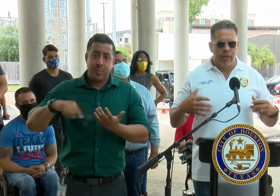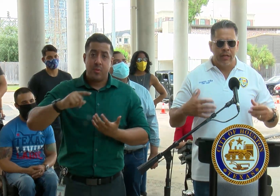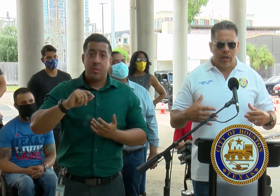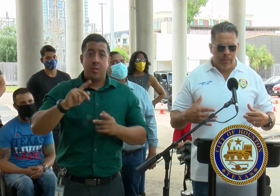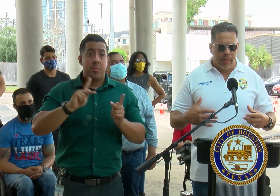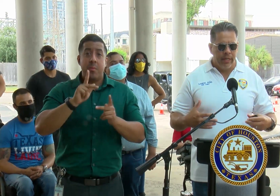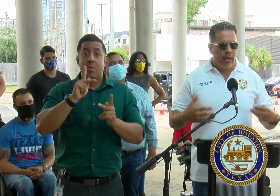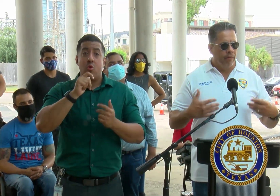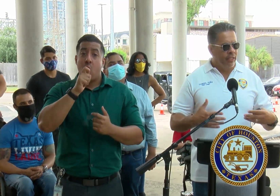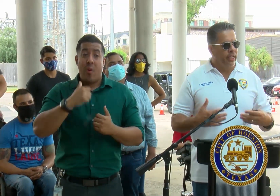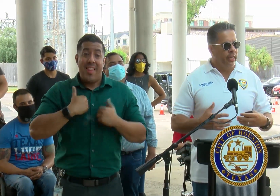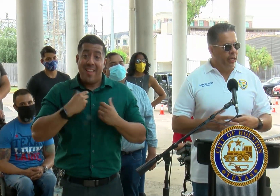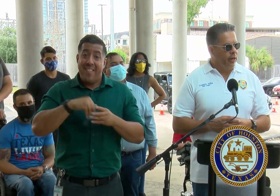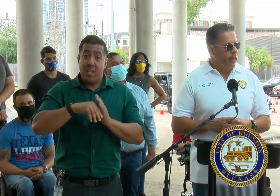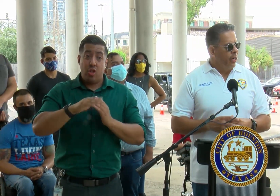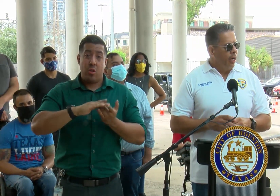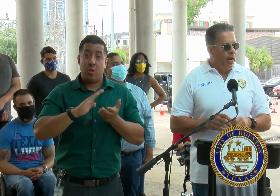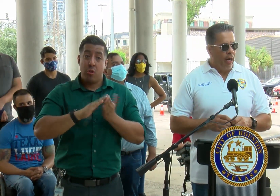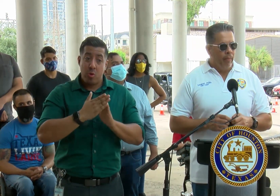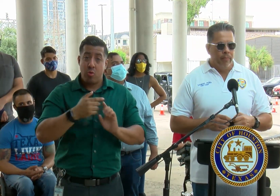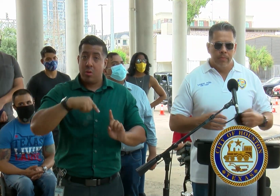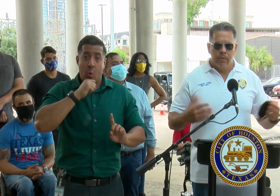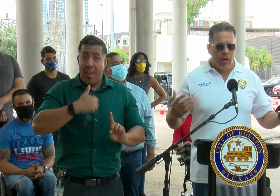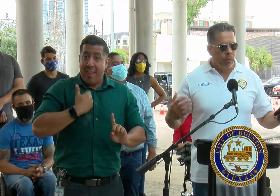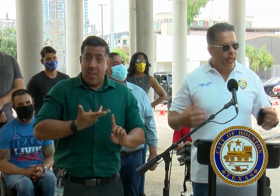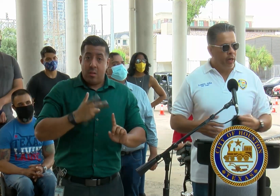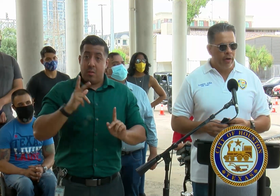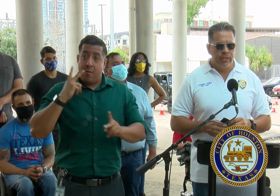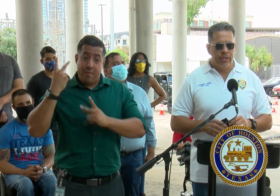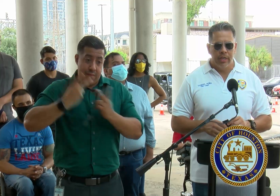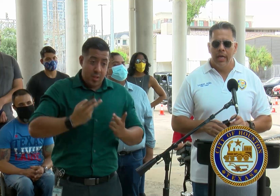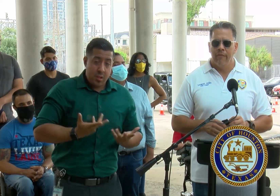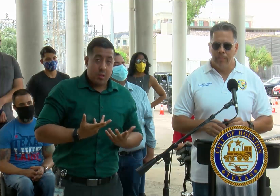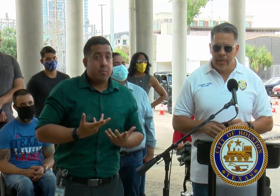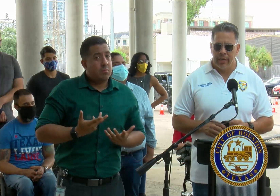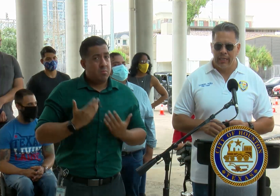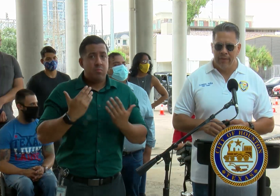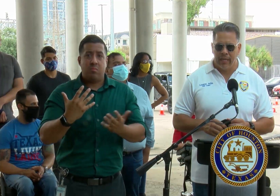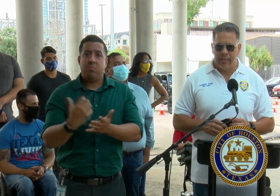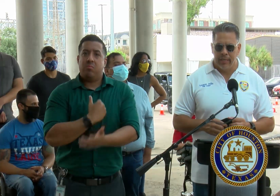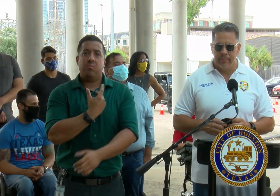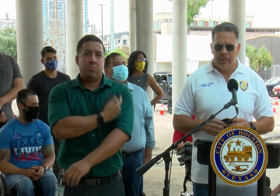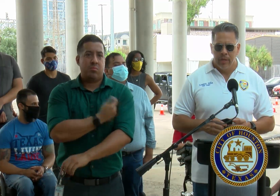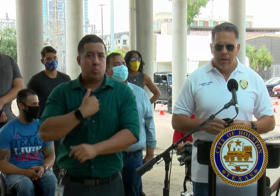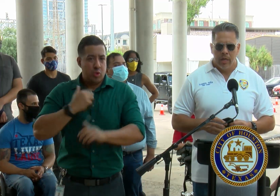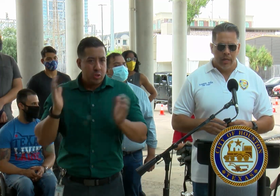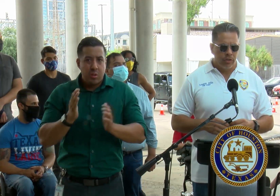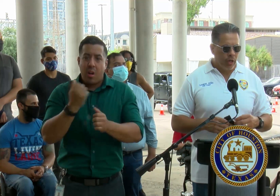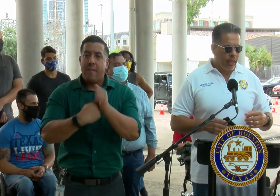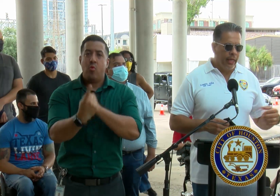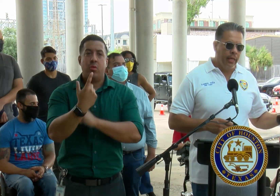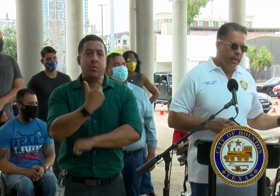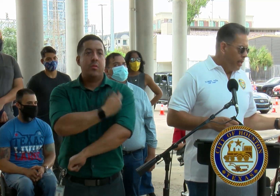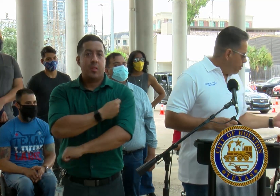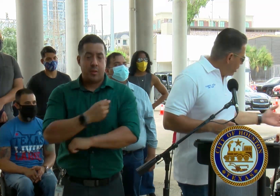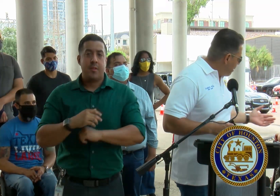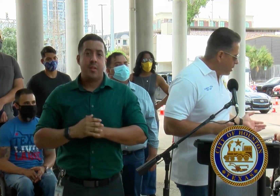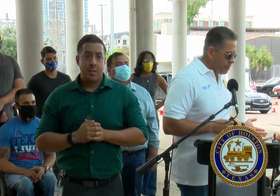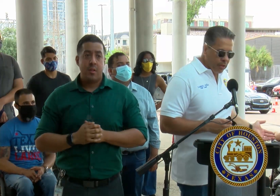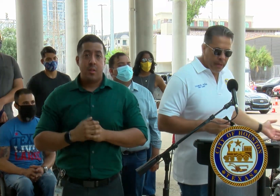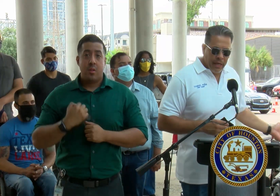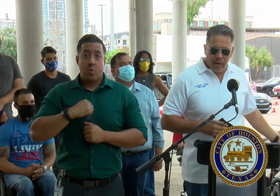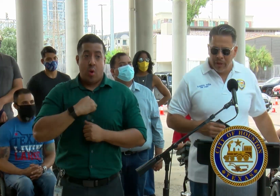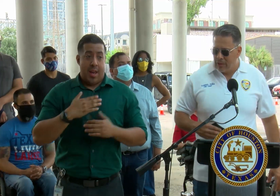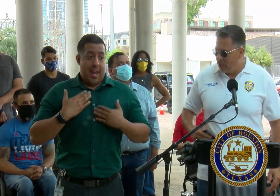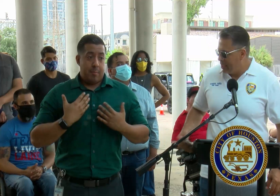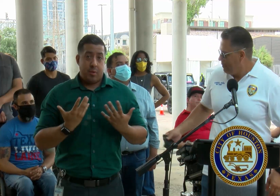don't live within our community that are visiting here. Look, we encourage everybody to get the vaccine. Certainly, we're happy